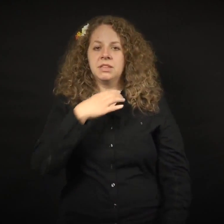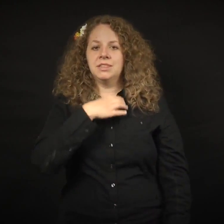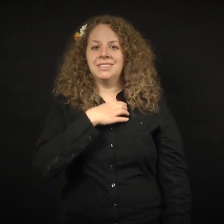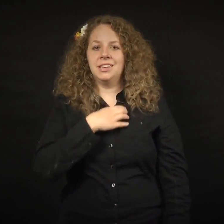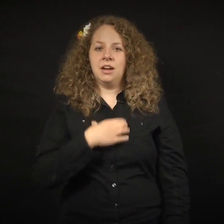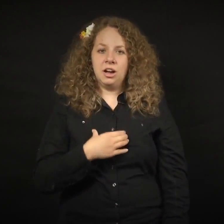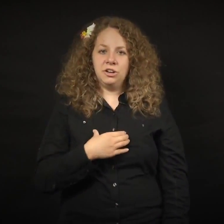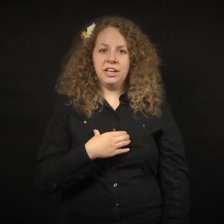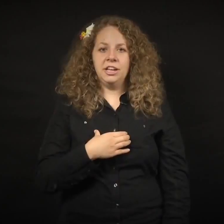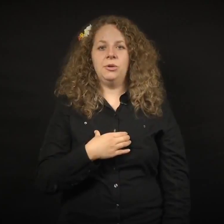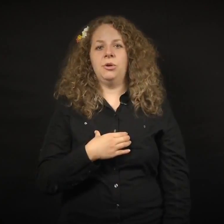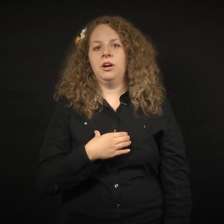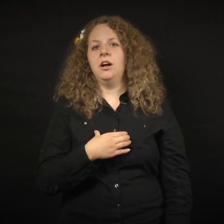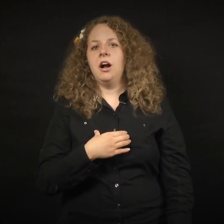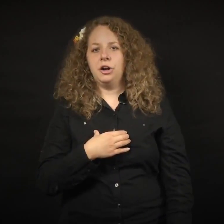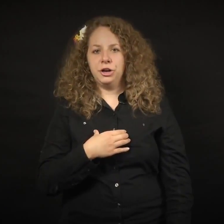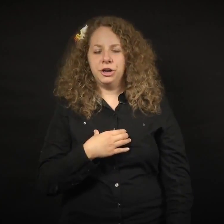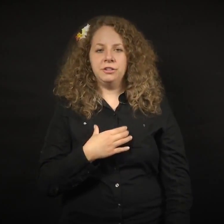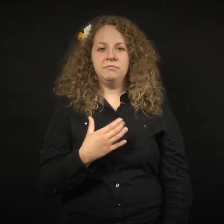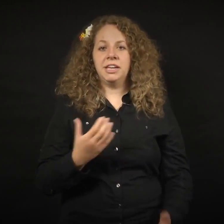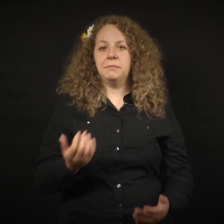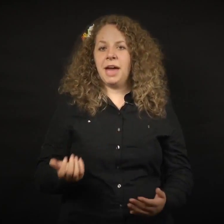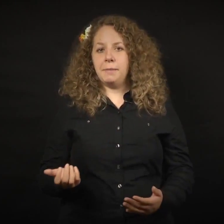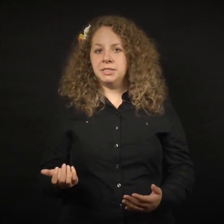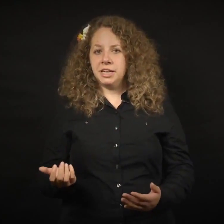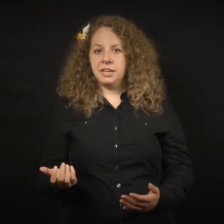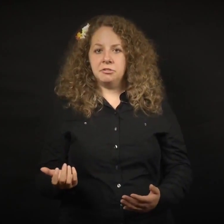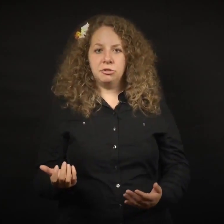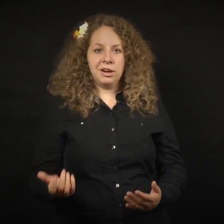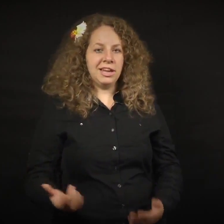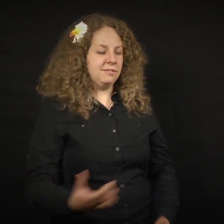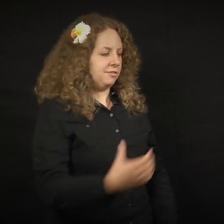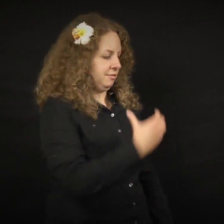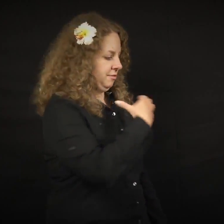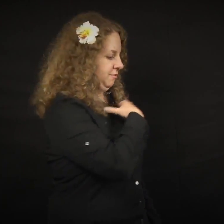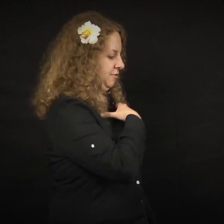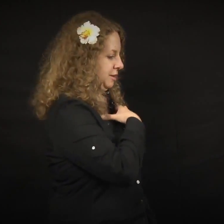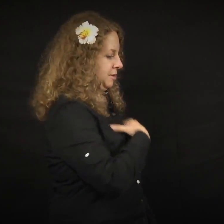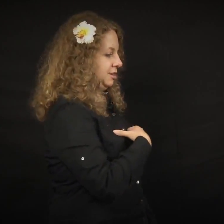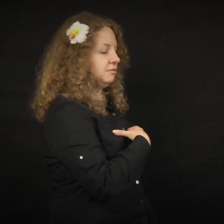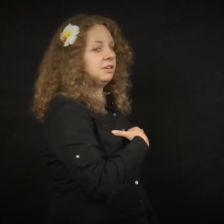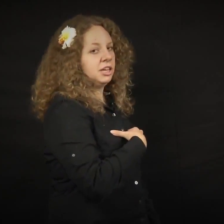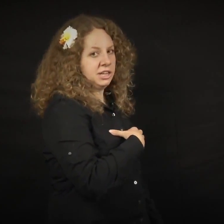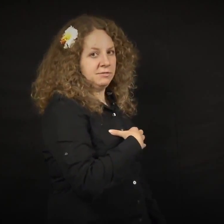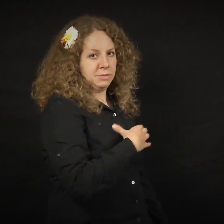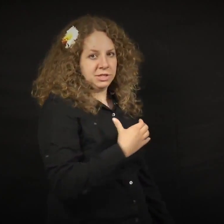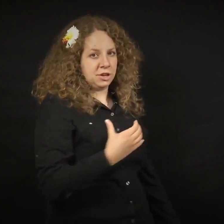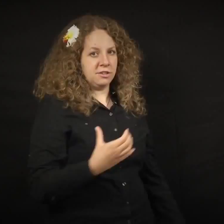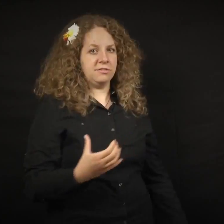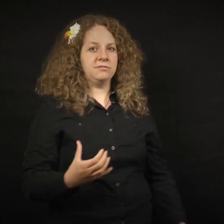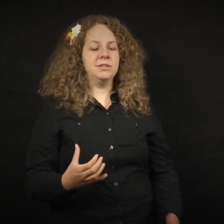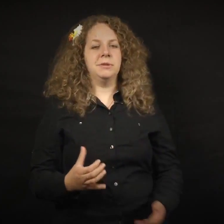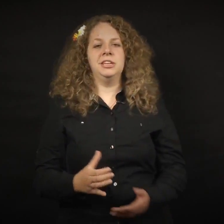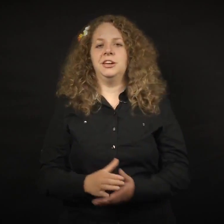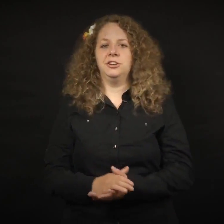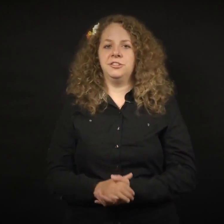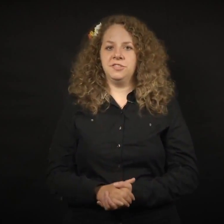The sign hungry or hunger, it can be appetite, crave, famine. It can even be starve, depending on your